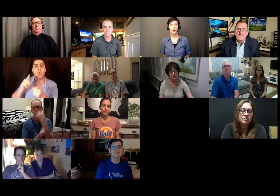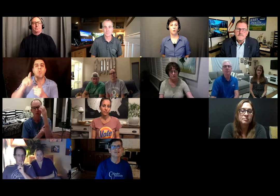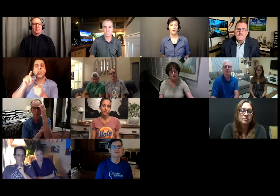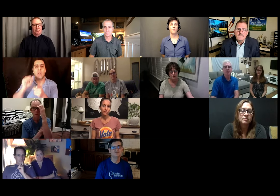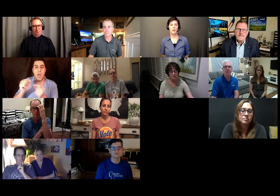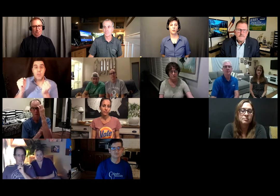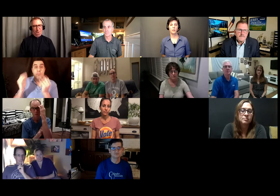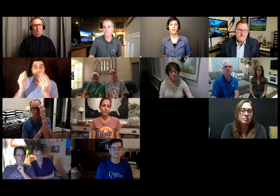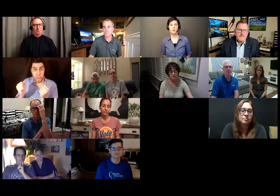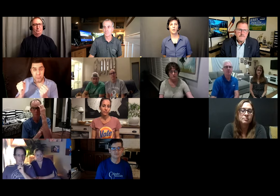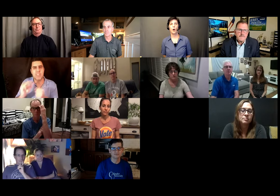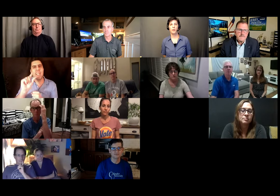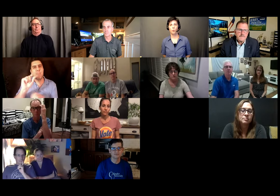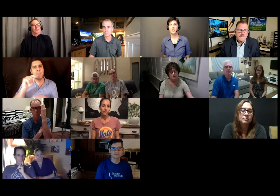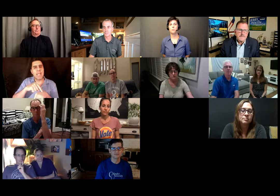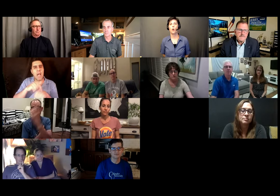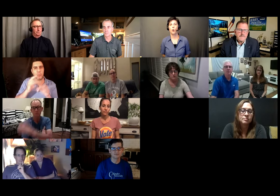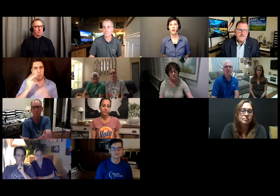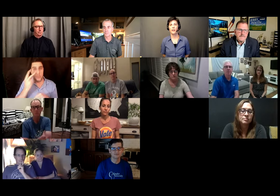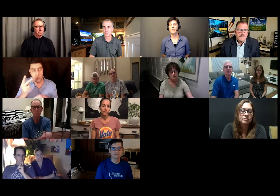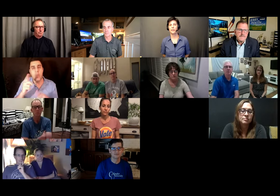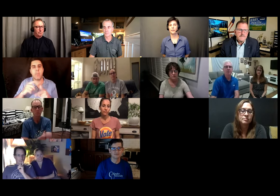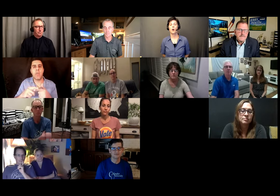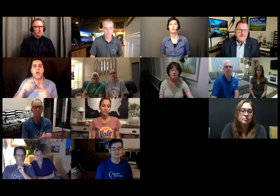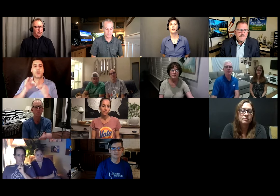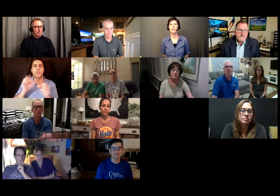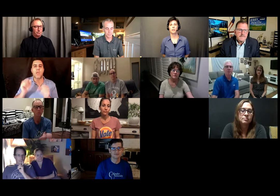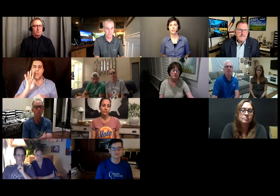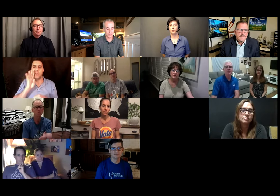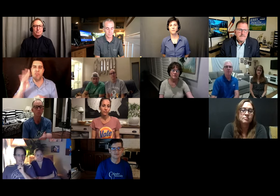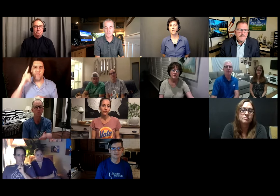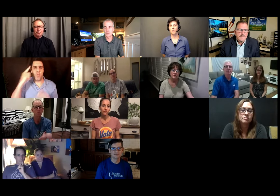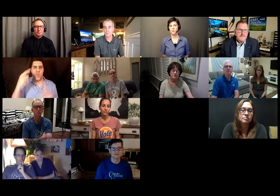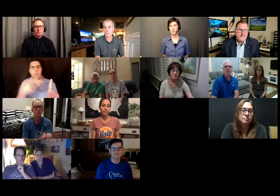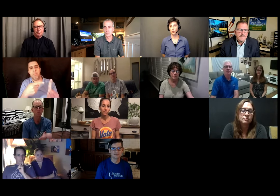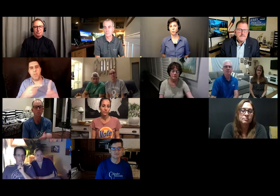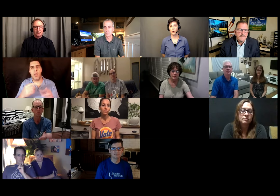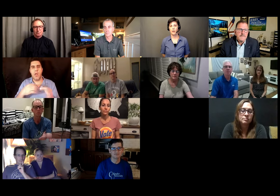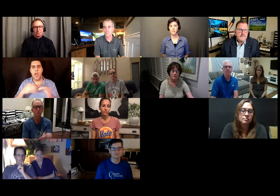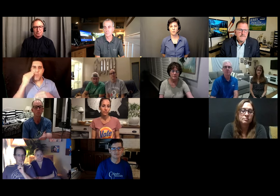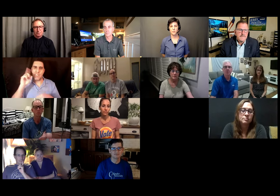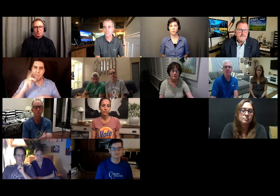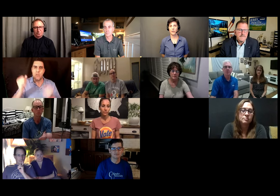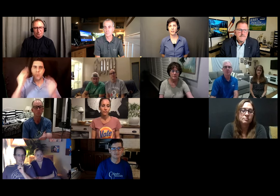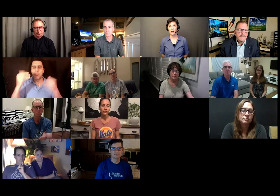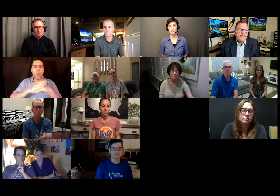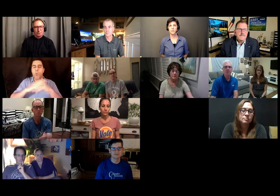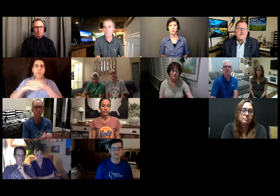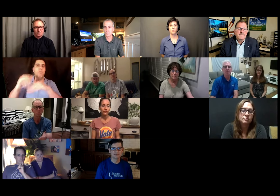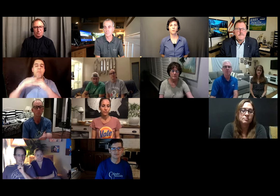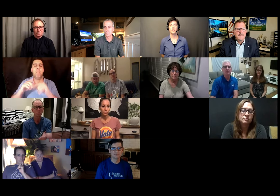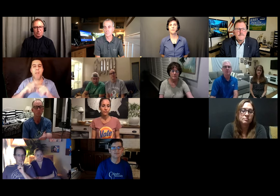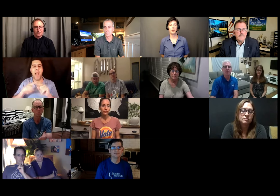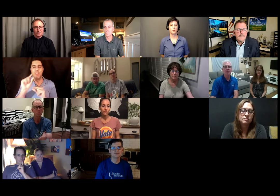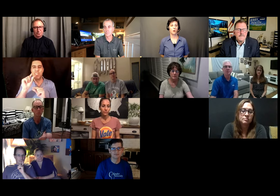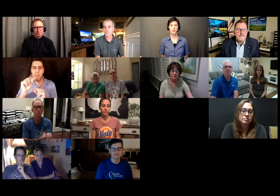that that you would like to make a comment. Wait to be called on and give a little bit of time so the interpreter has time to recognize and to be